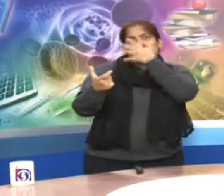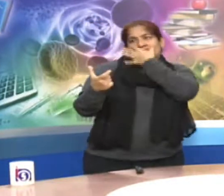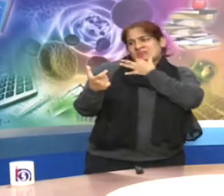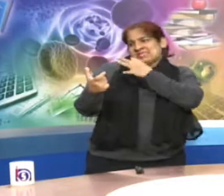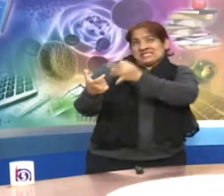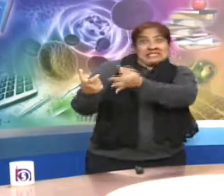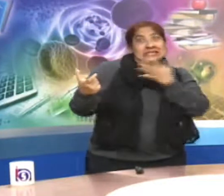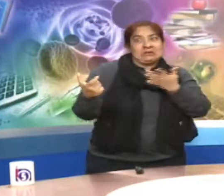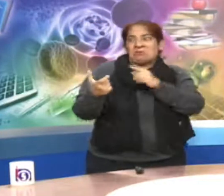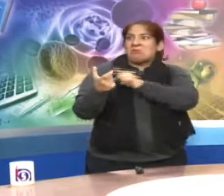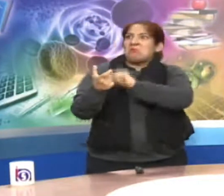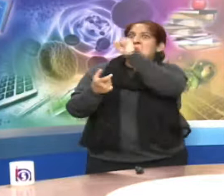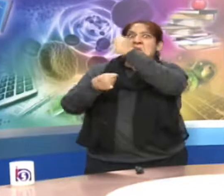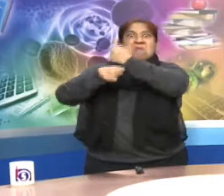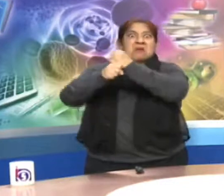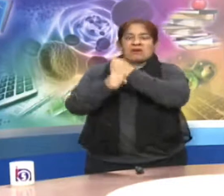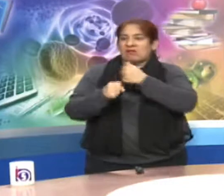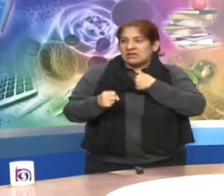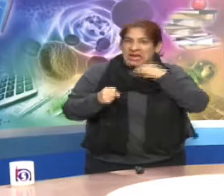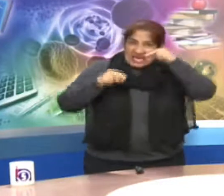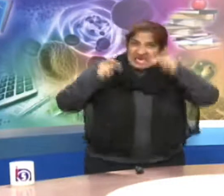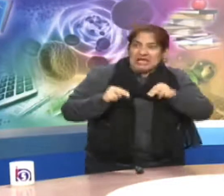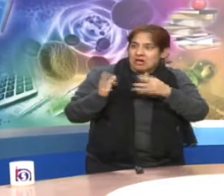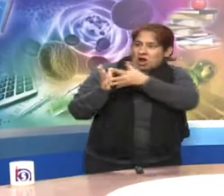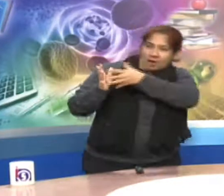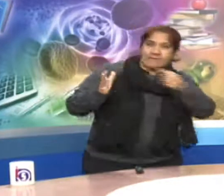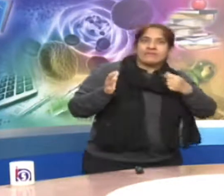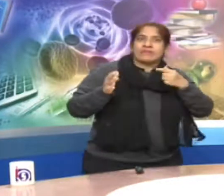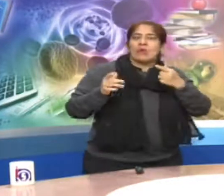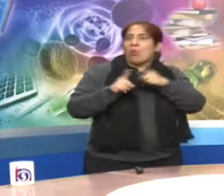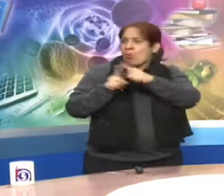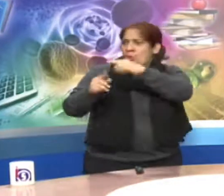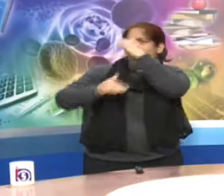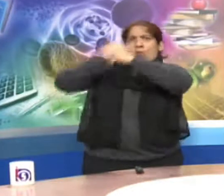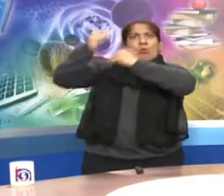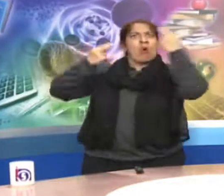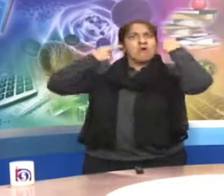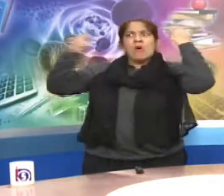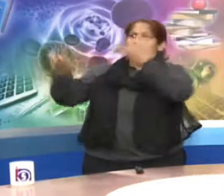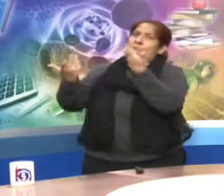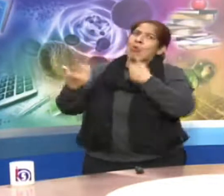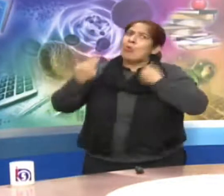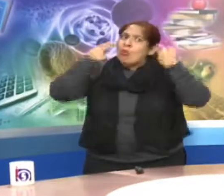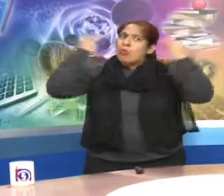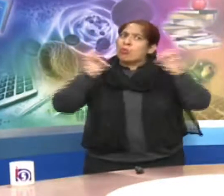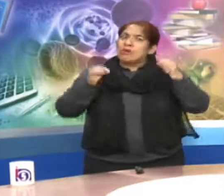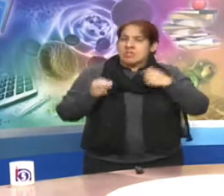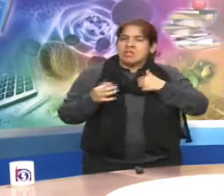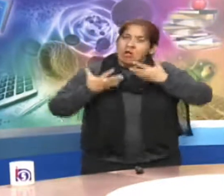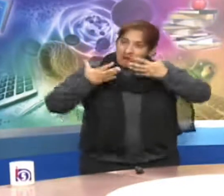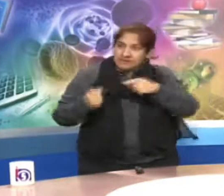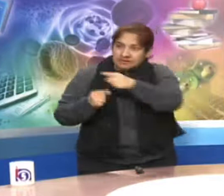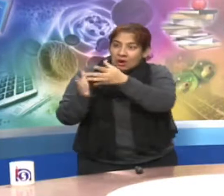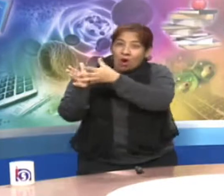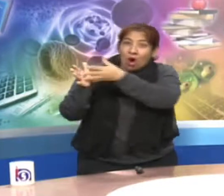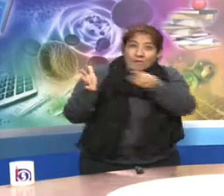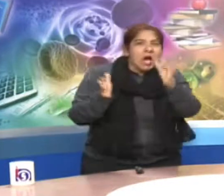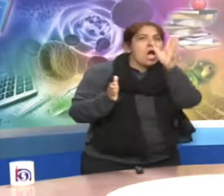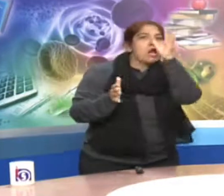you buy a latest phone and it is an amazing phone, but you need the same phone. So how do you do it? So